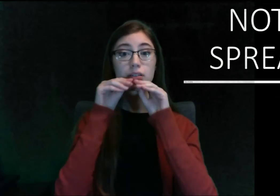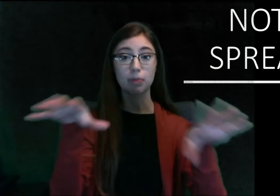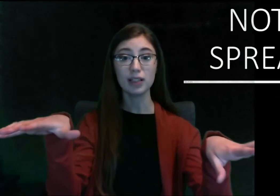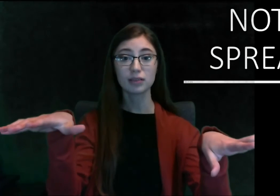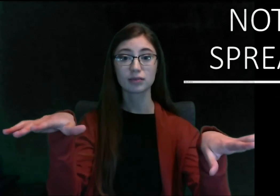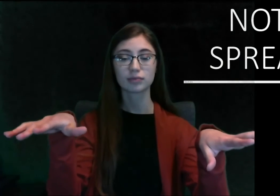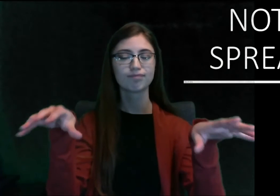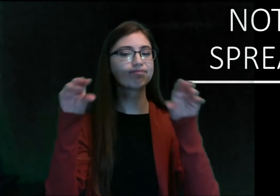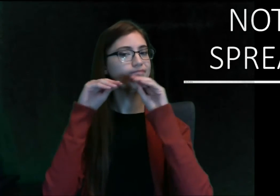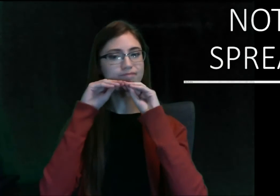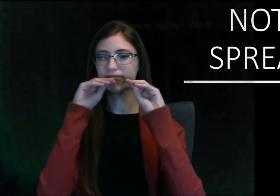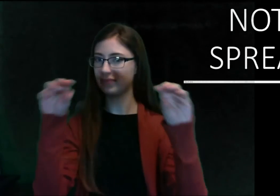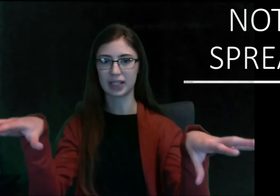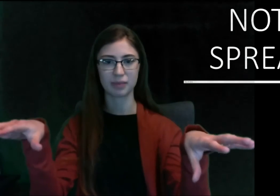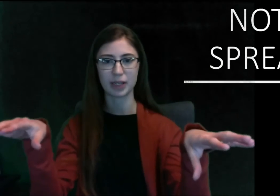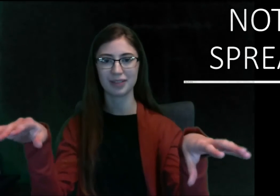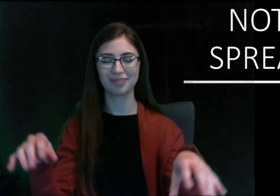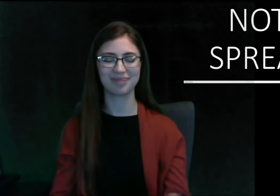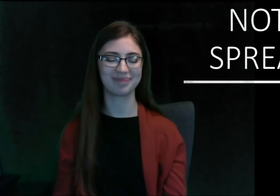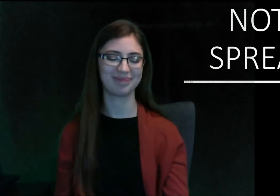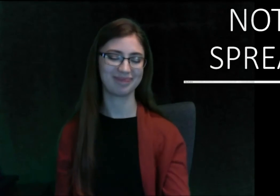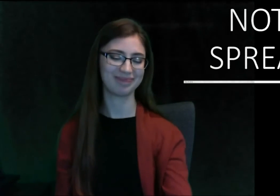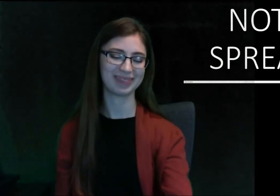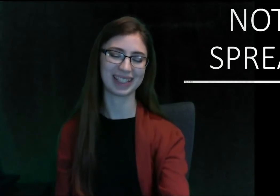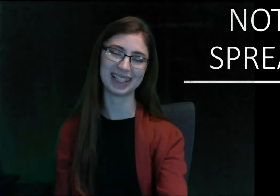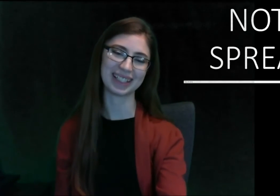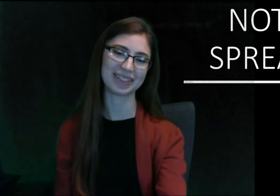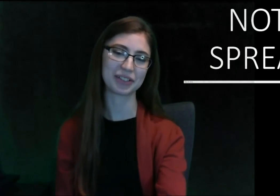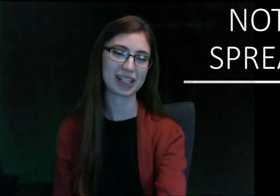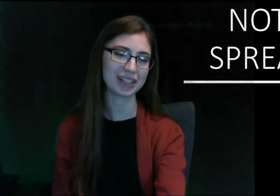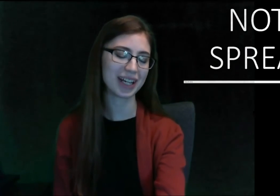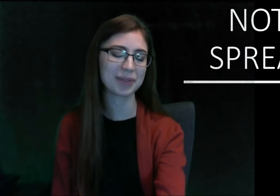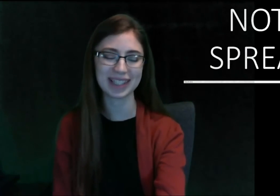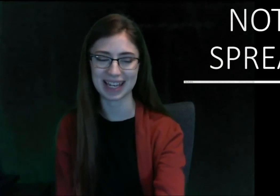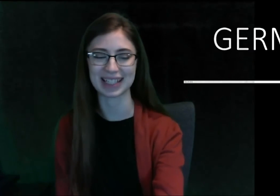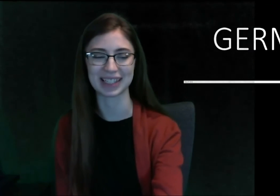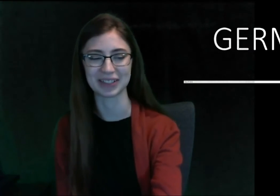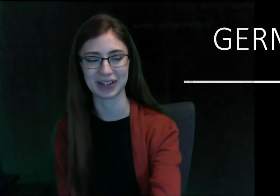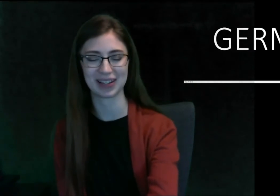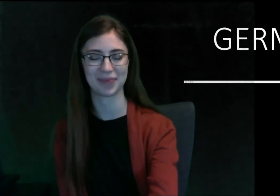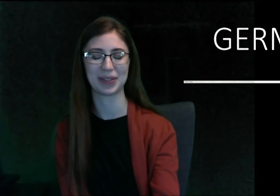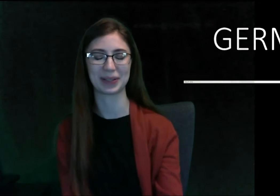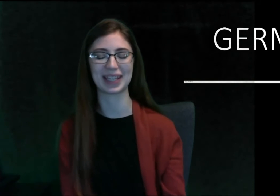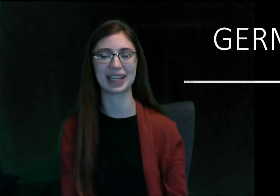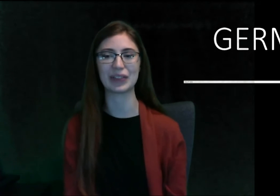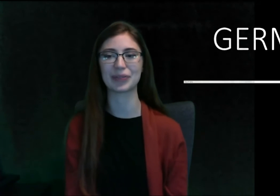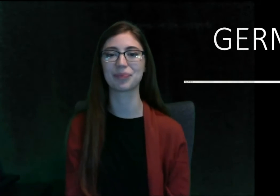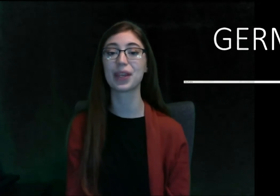Spread. Not spread. Good. I know shaking your head while signing is a little tricky. You'll get the hang of it.